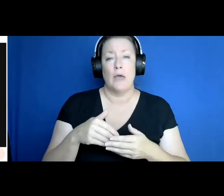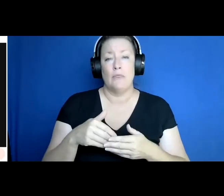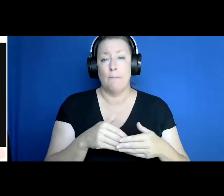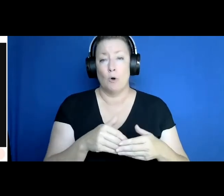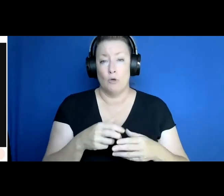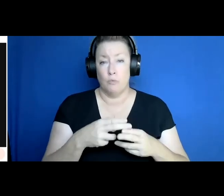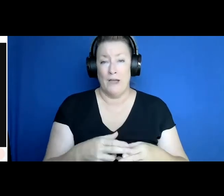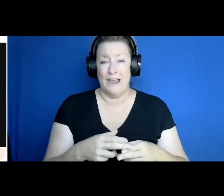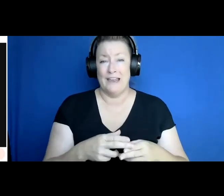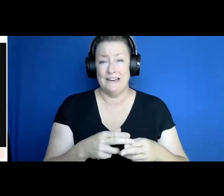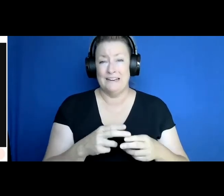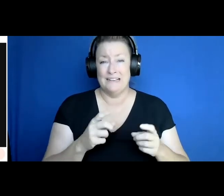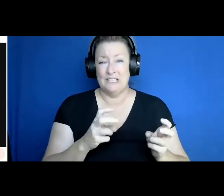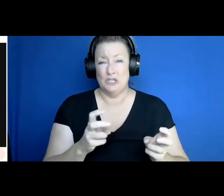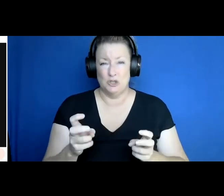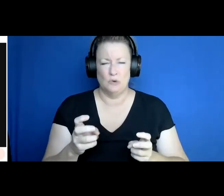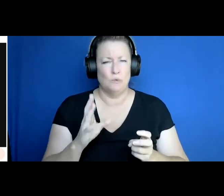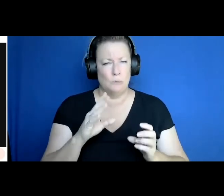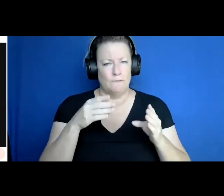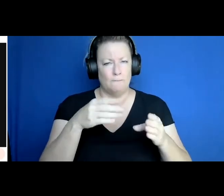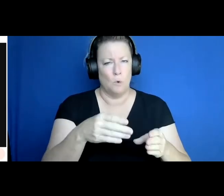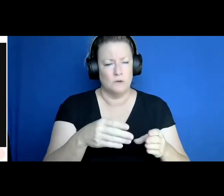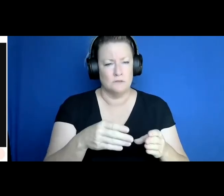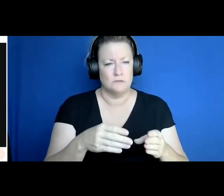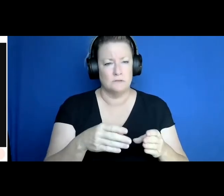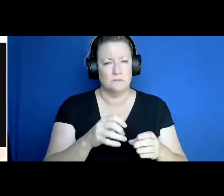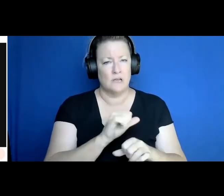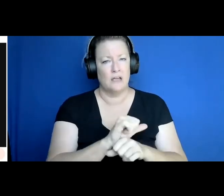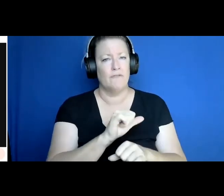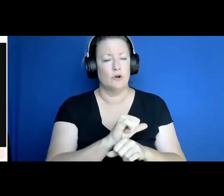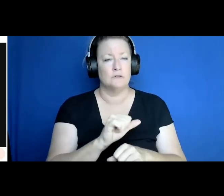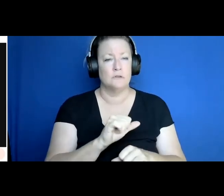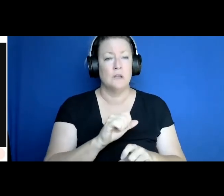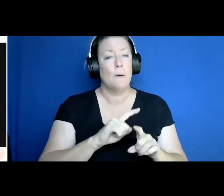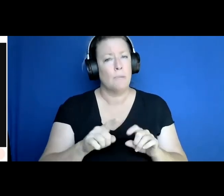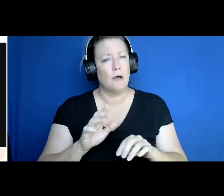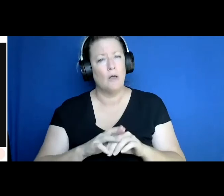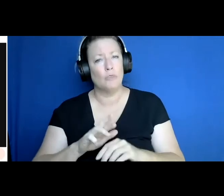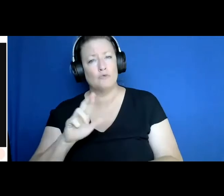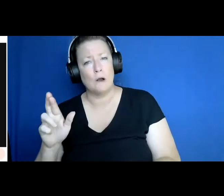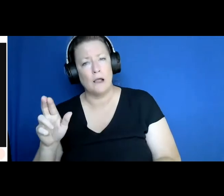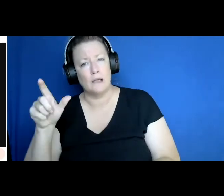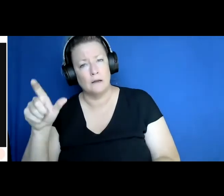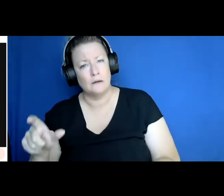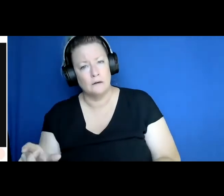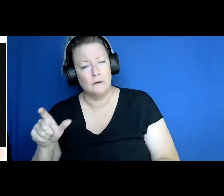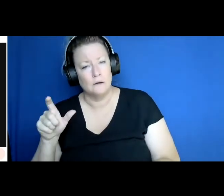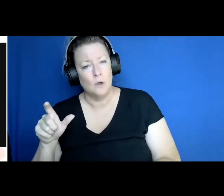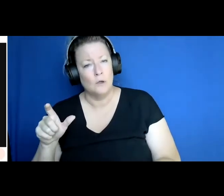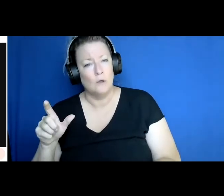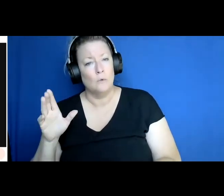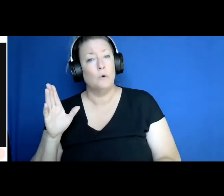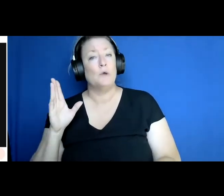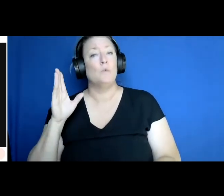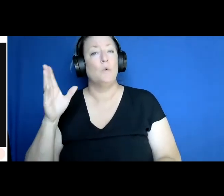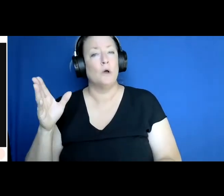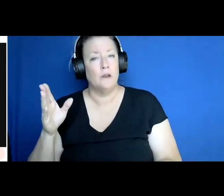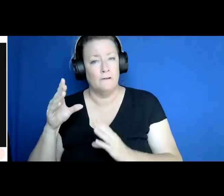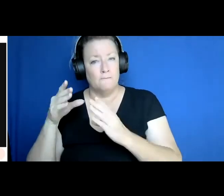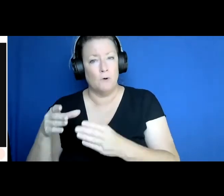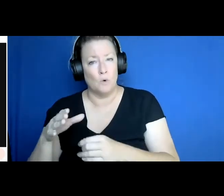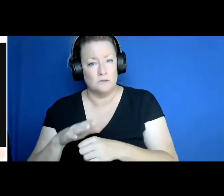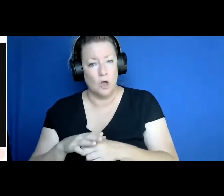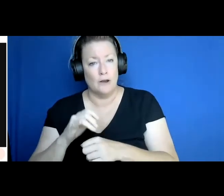issue, which is where we're going to focus our efforts. But then on the right is what we would have focused on if it was a birth